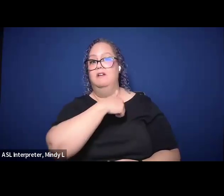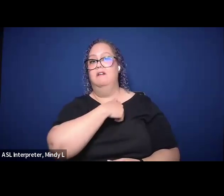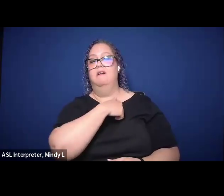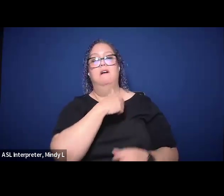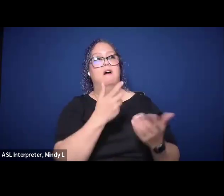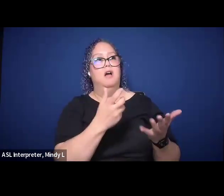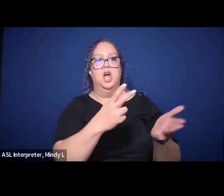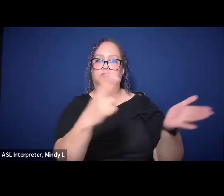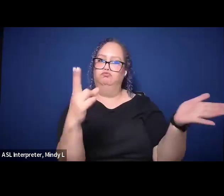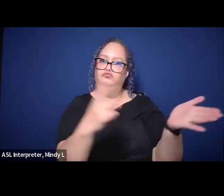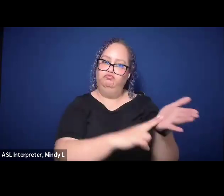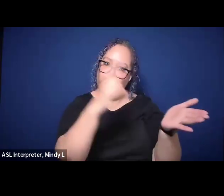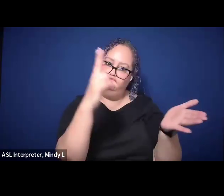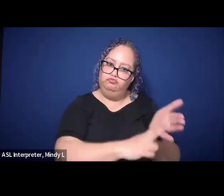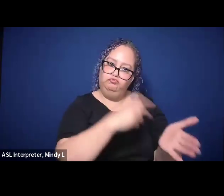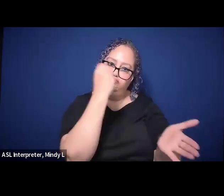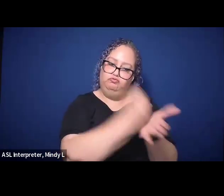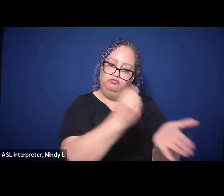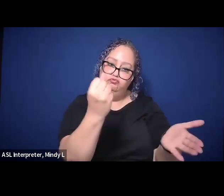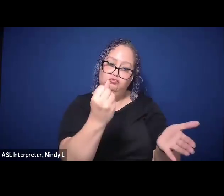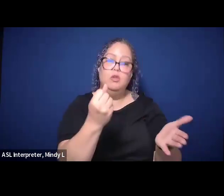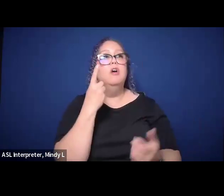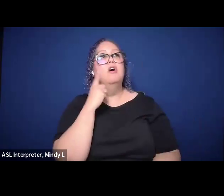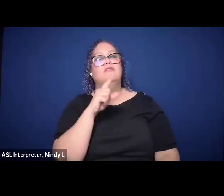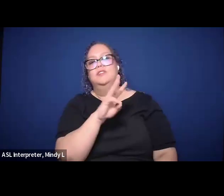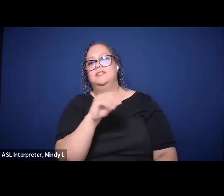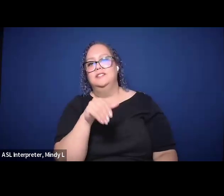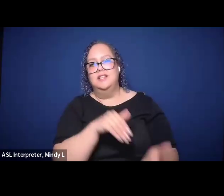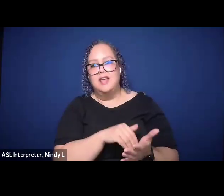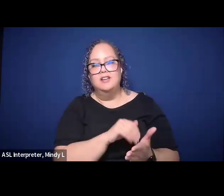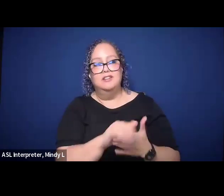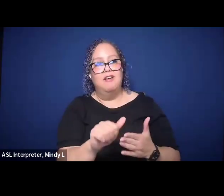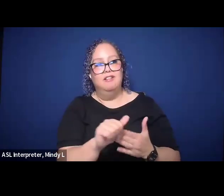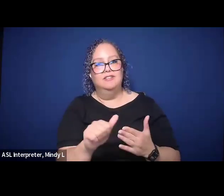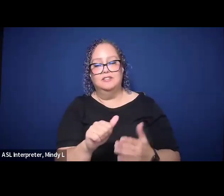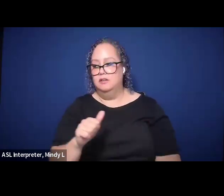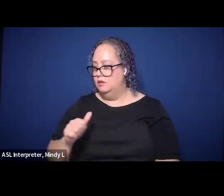And to get there from a $10 freelance article writing gig